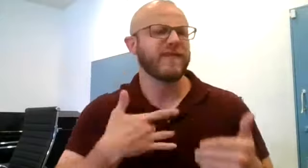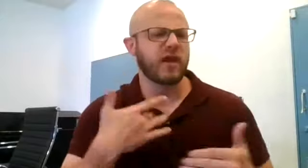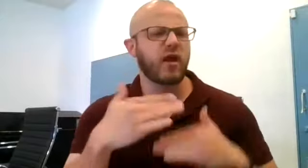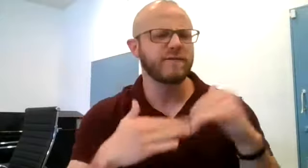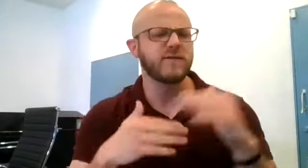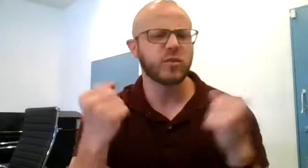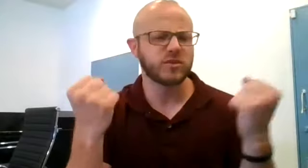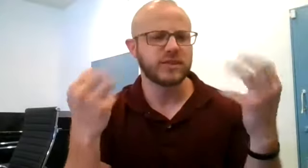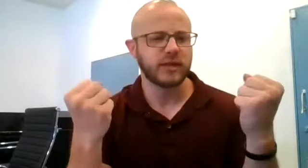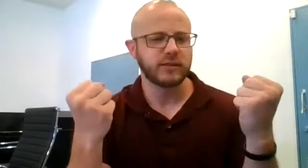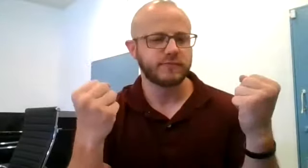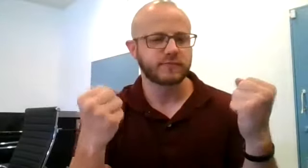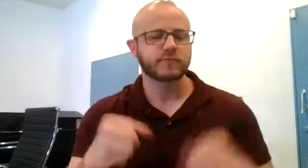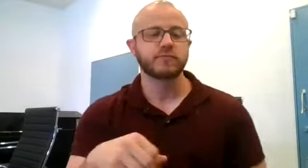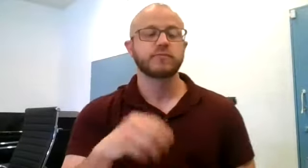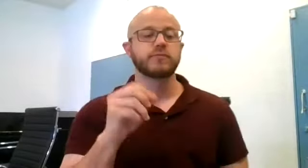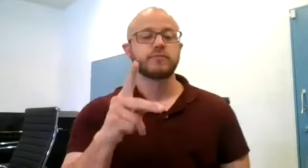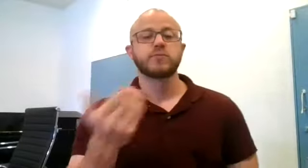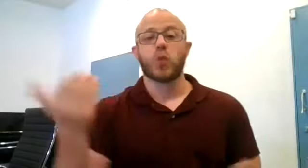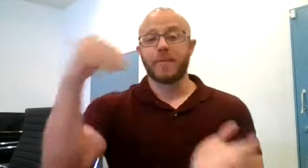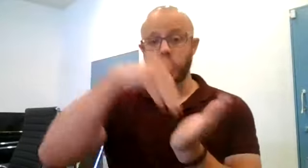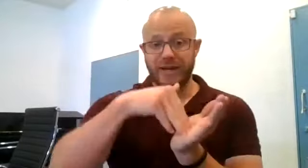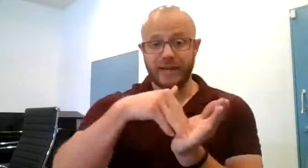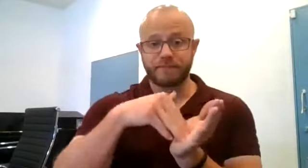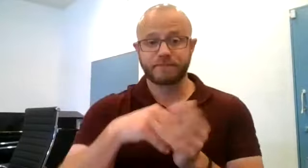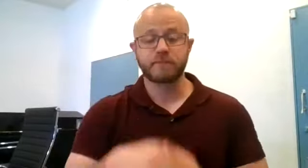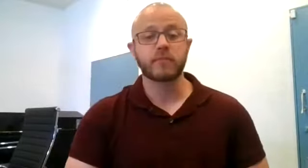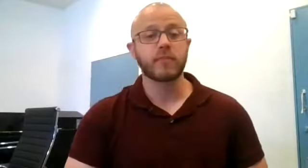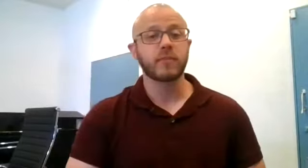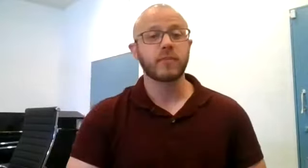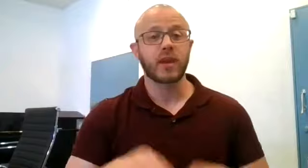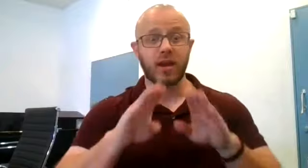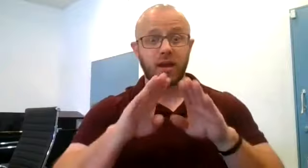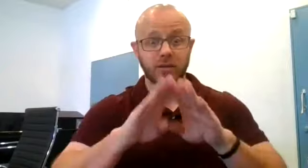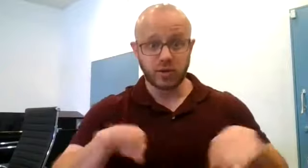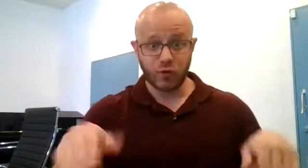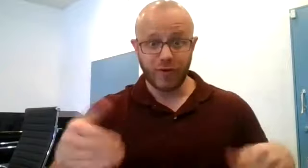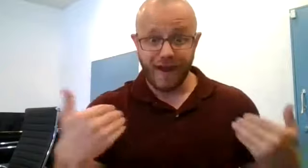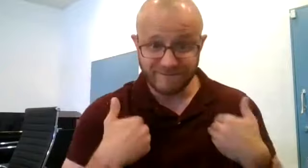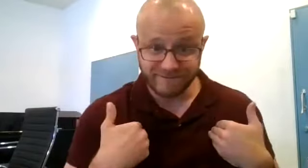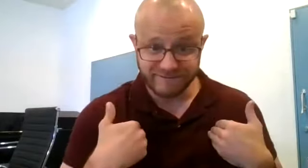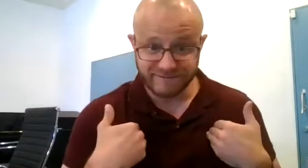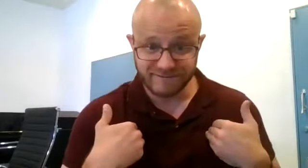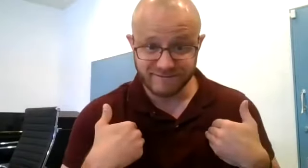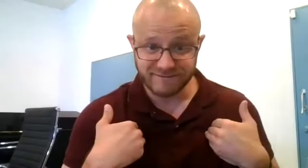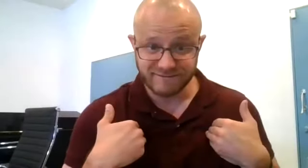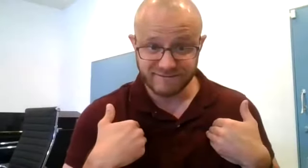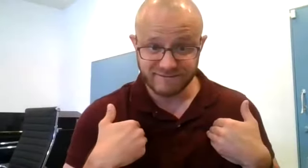So whichever one you feel makes more sense to you. So I'm going to go back again. Do you have children?